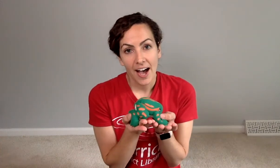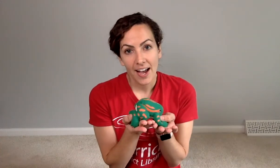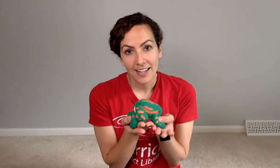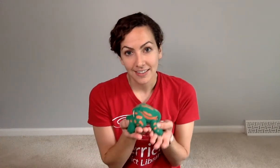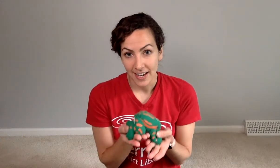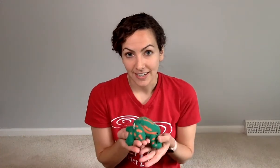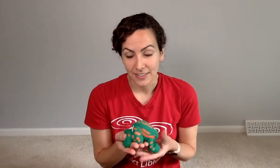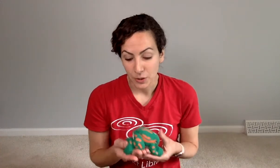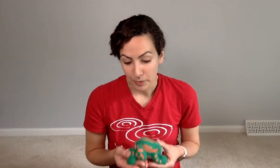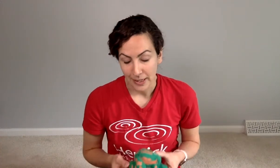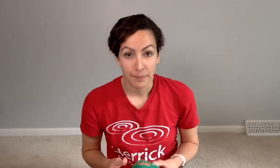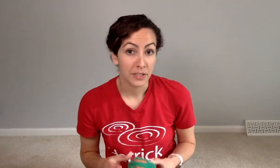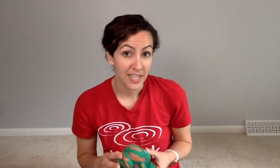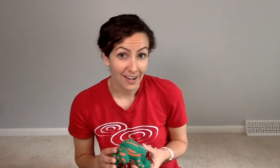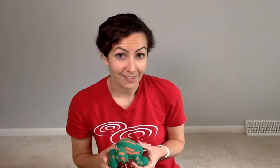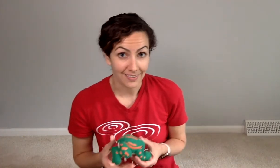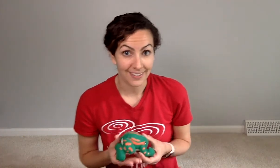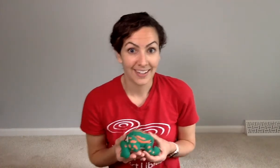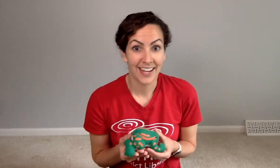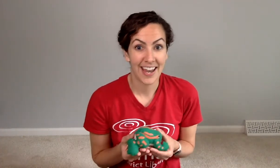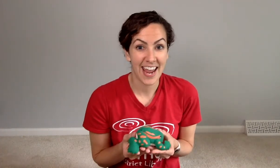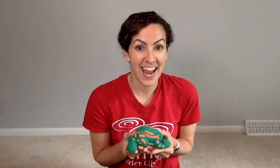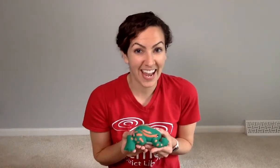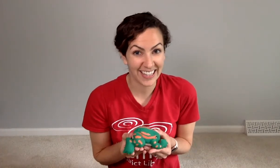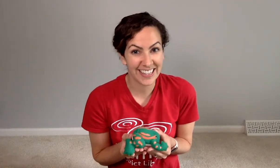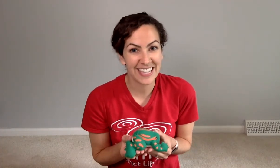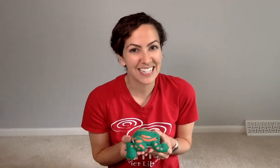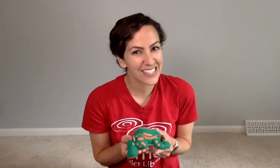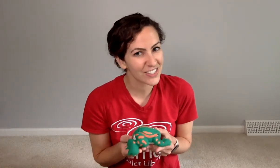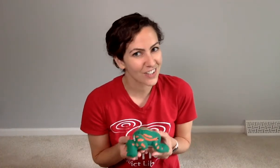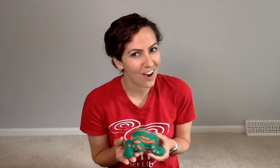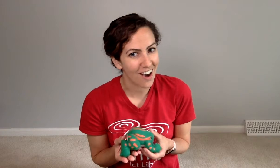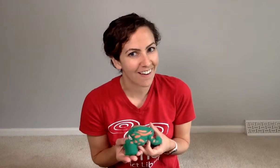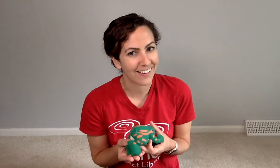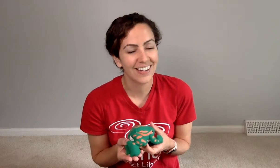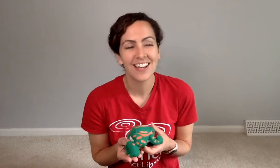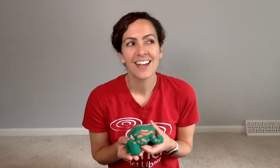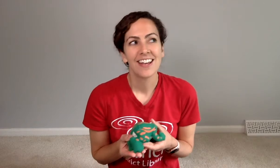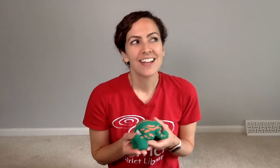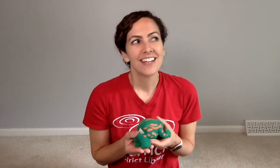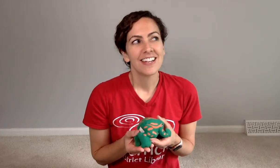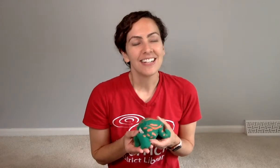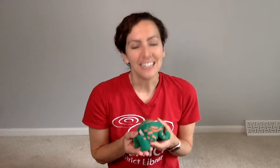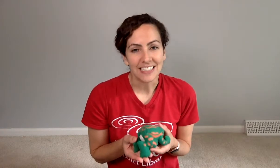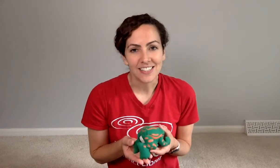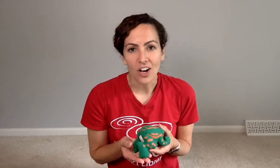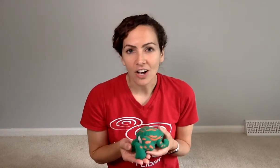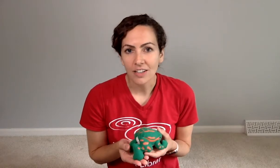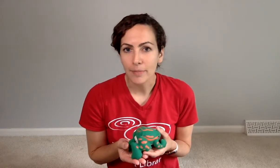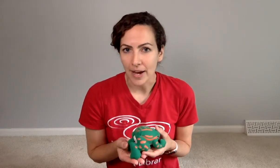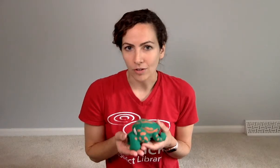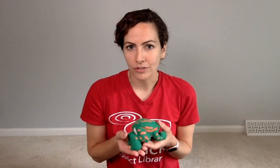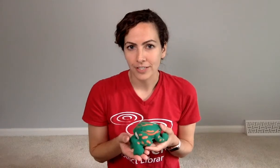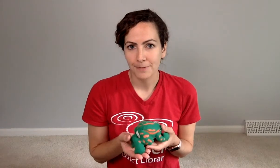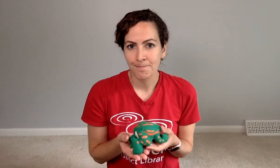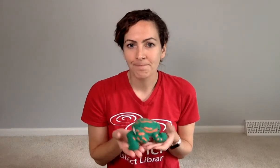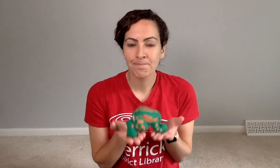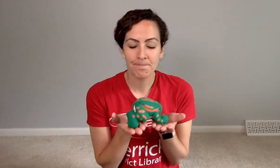I like to play pretend, and this song is all about